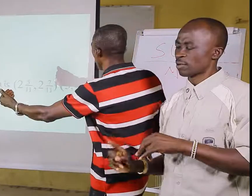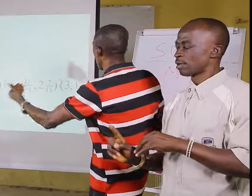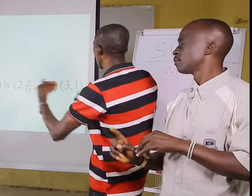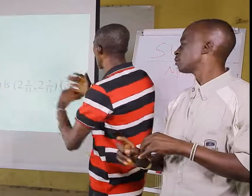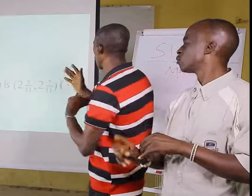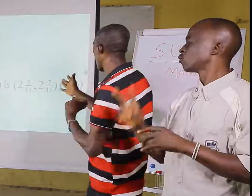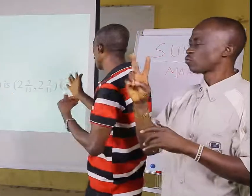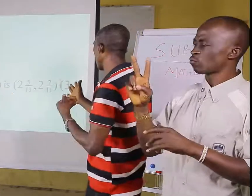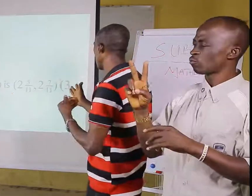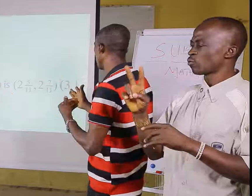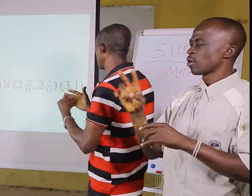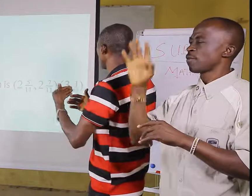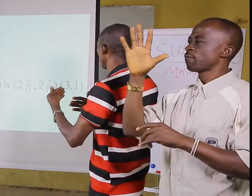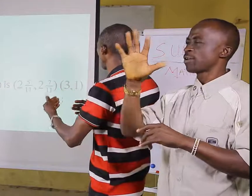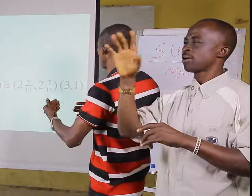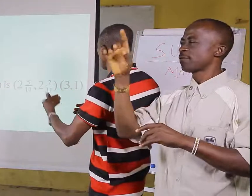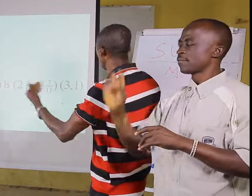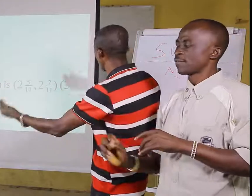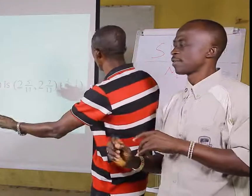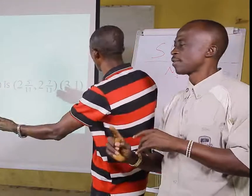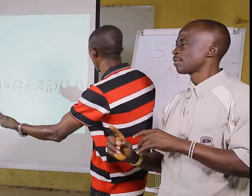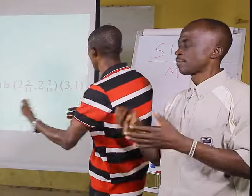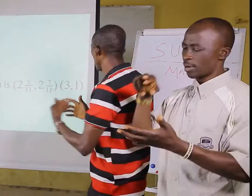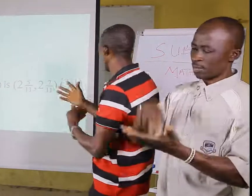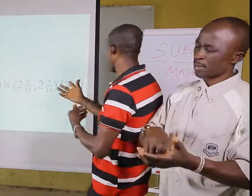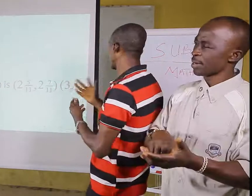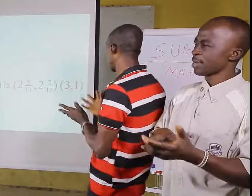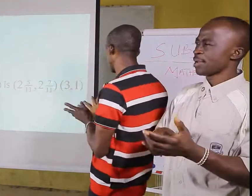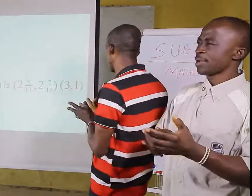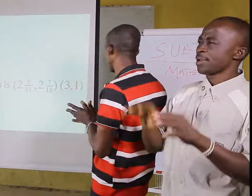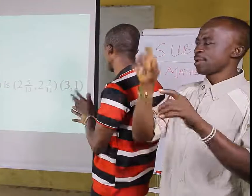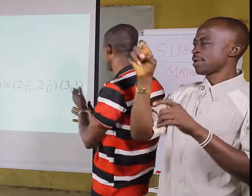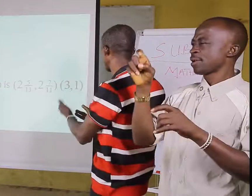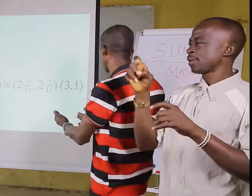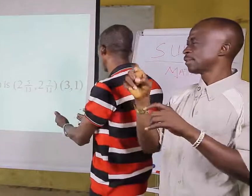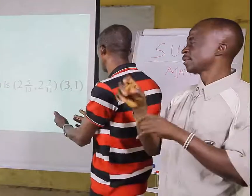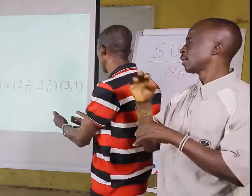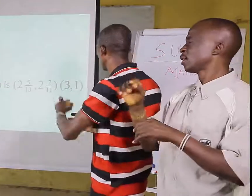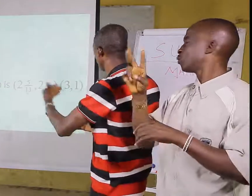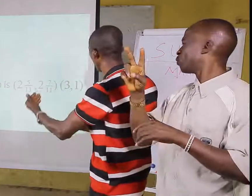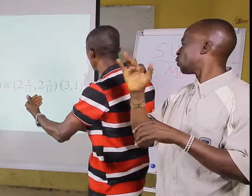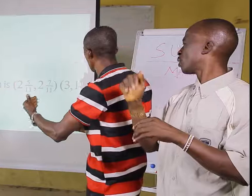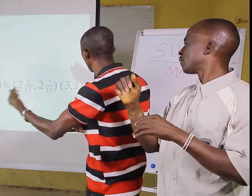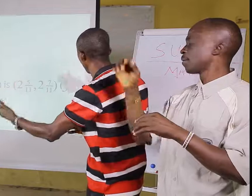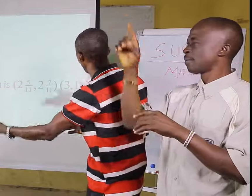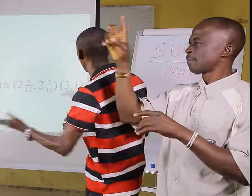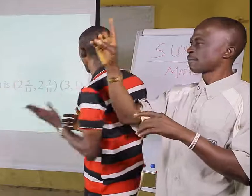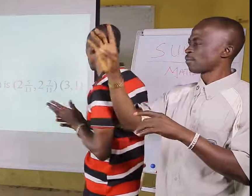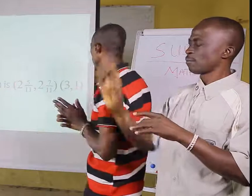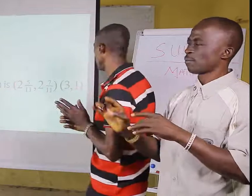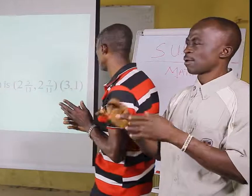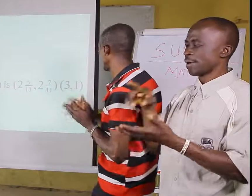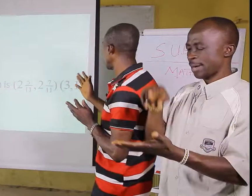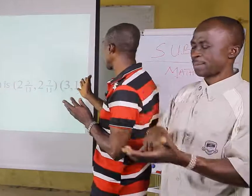whole number 5 over 11 represents the value of x, while 2 whole number 7 over 11 represents the value of